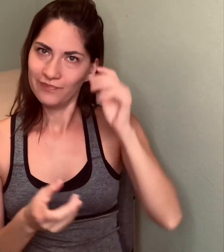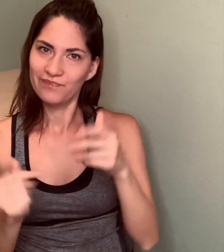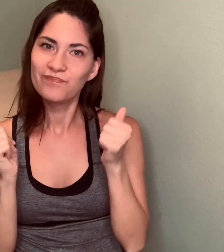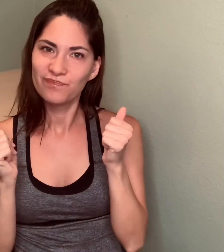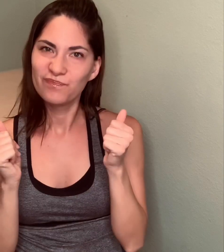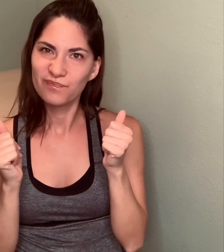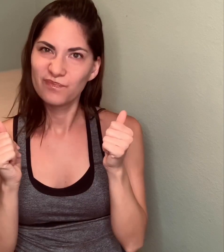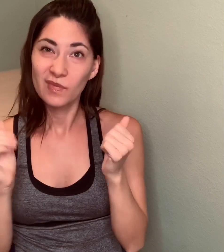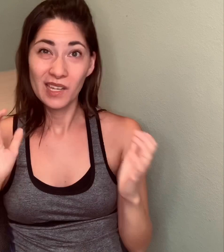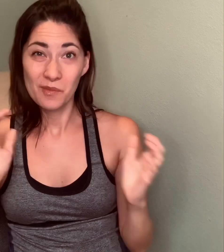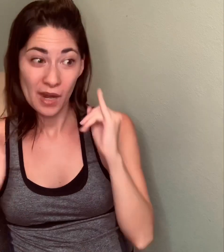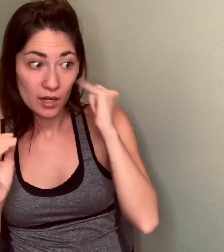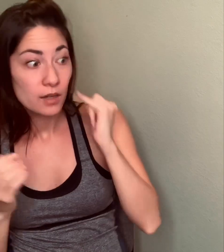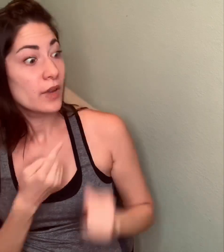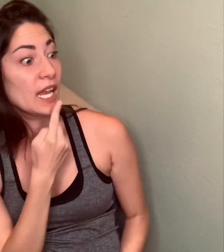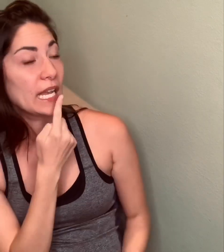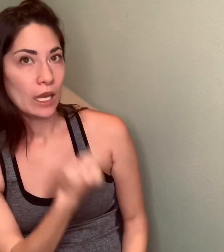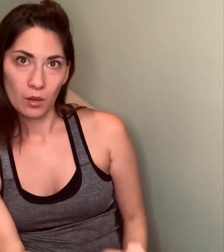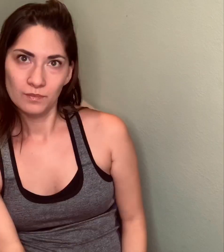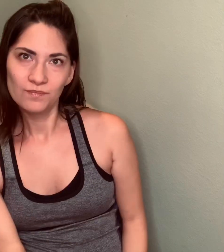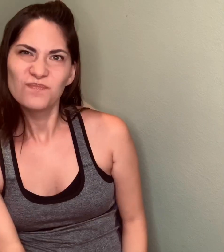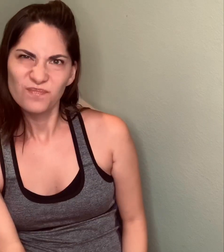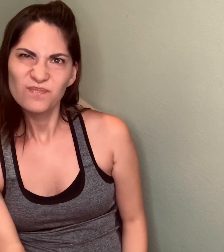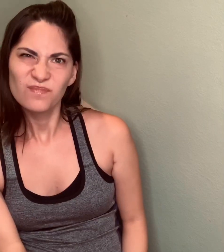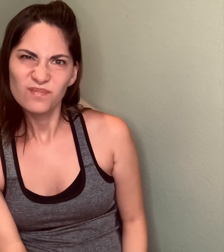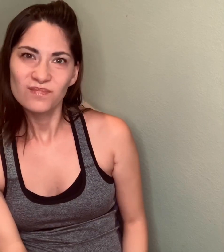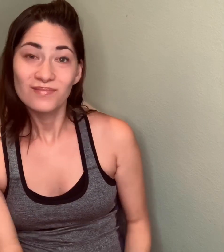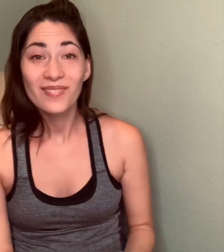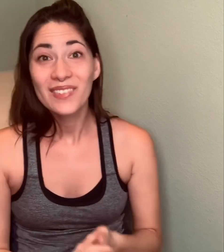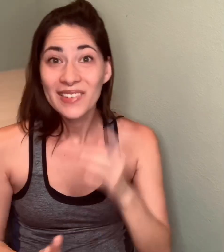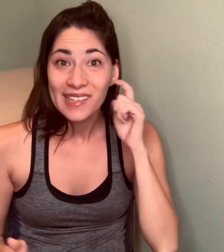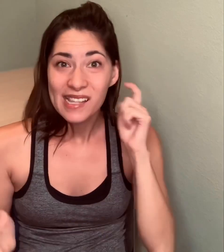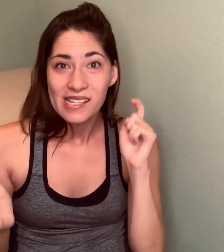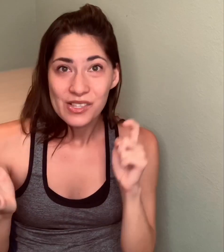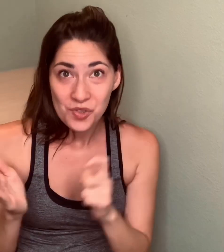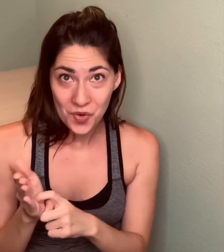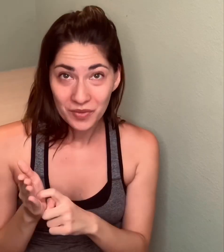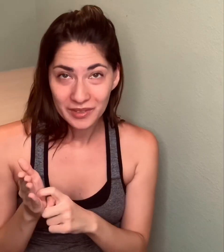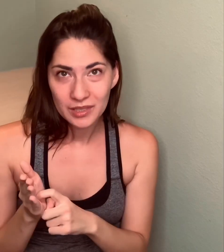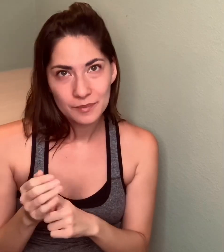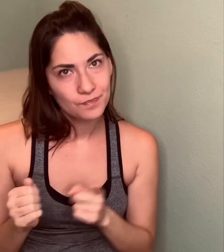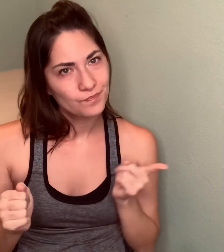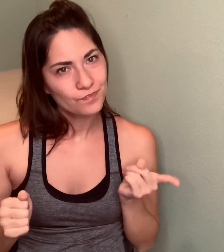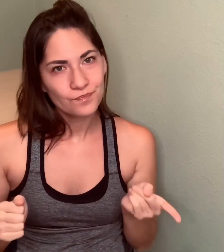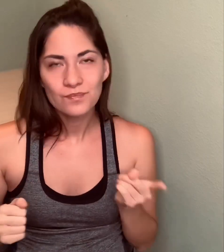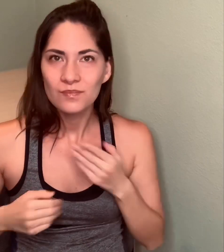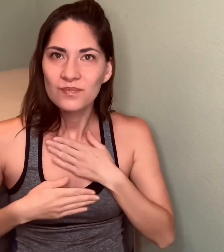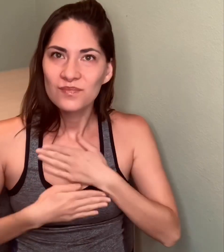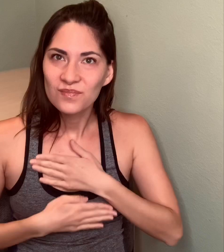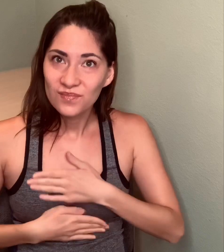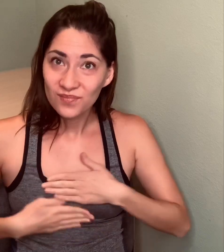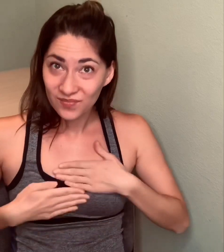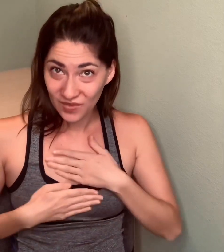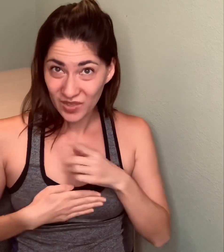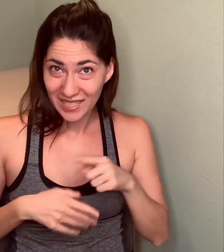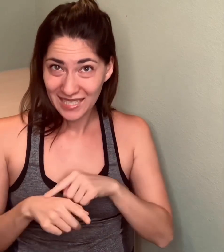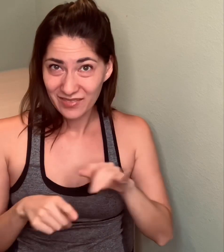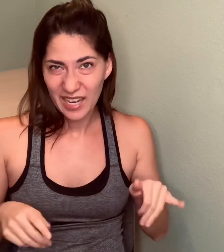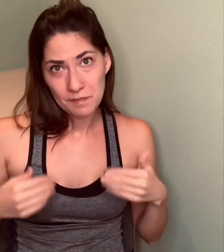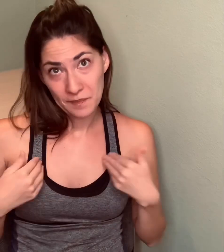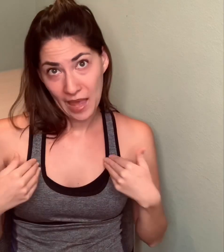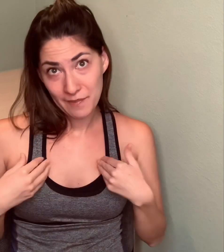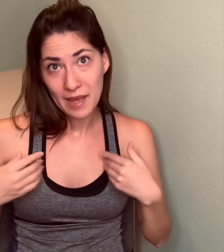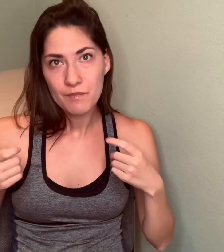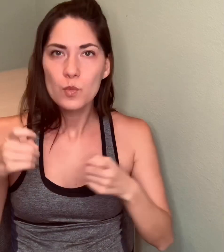a lot faster than if I tell him how to. And so I've noticed that he likes to also